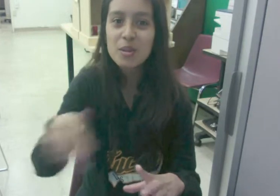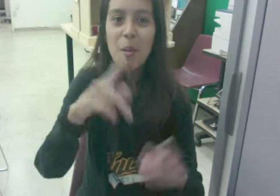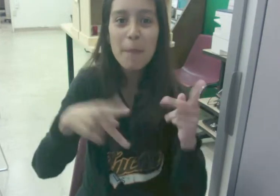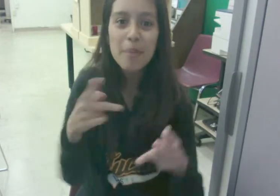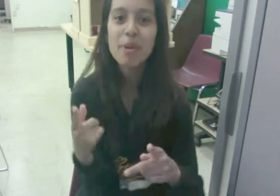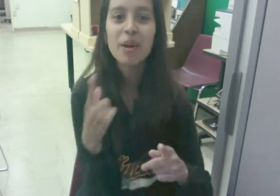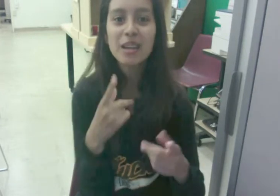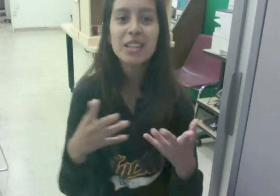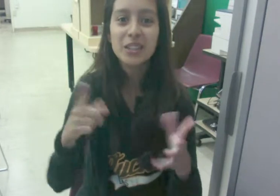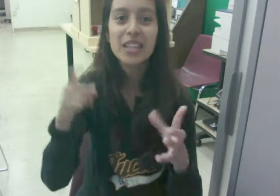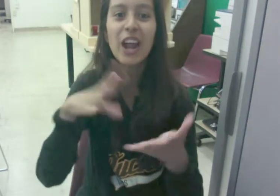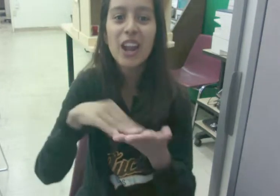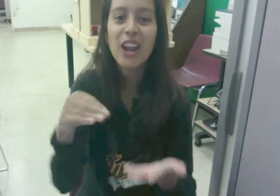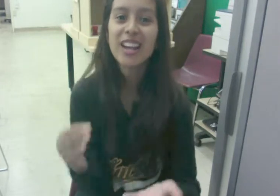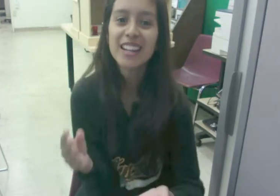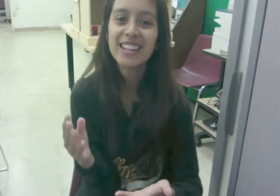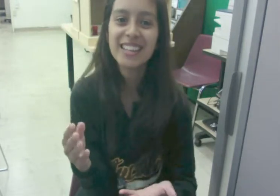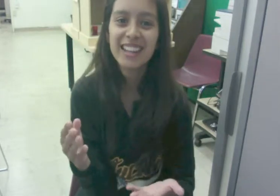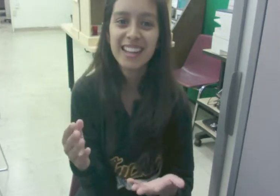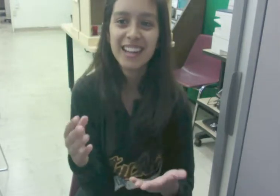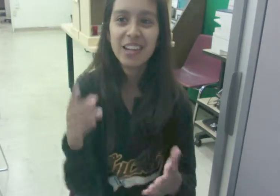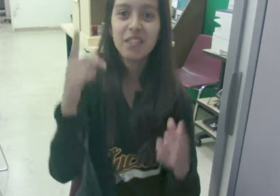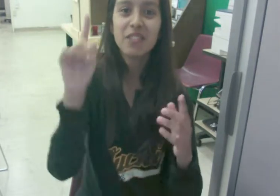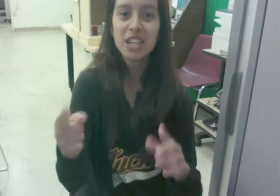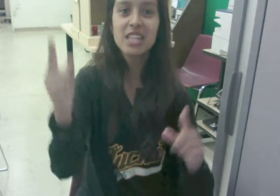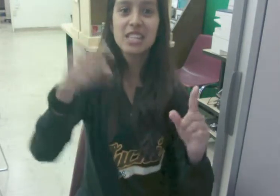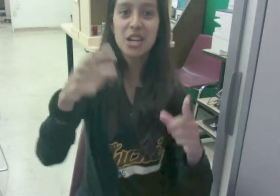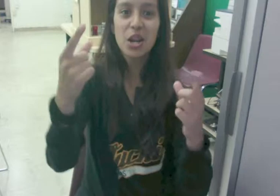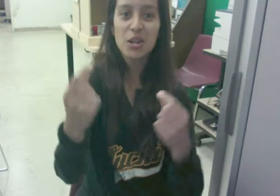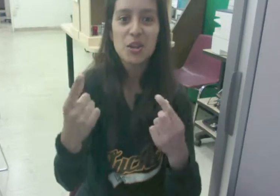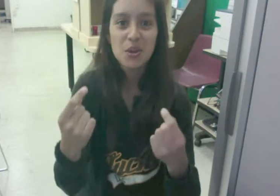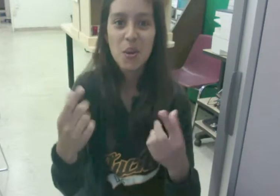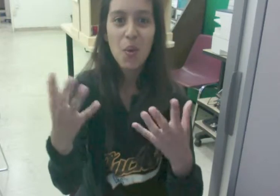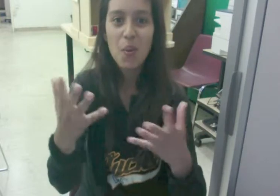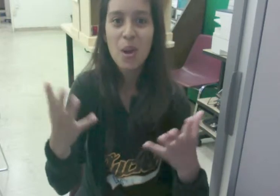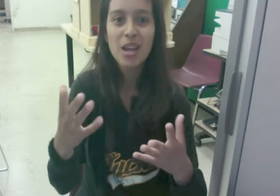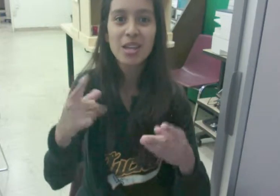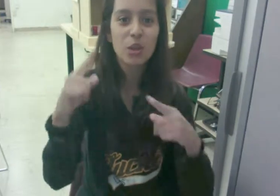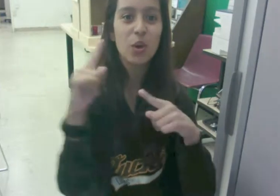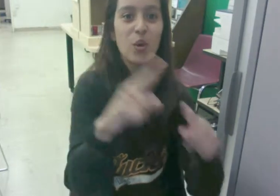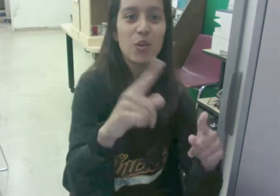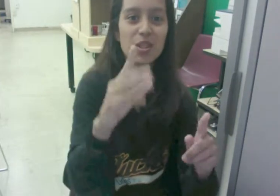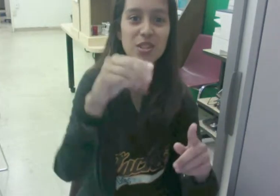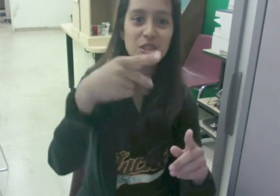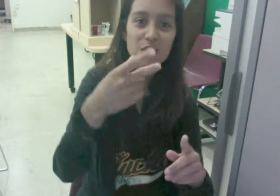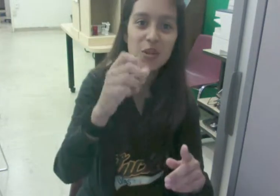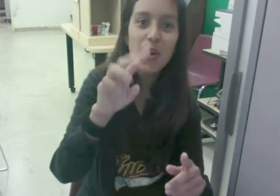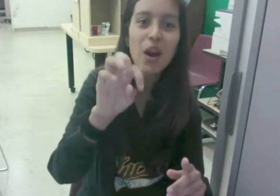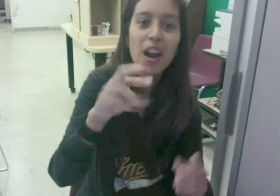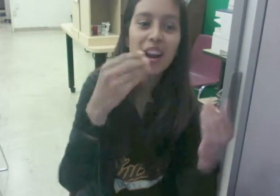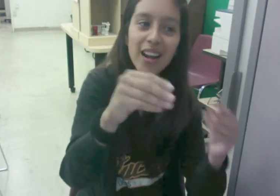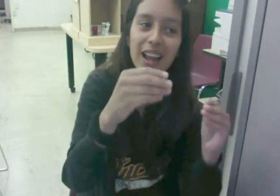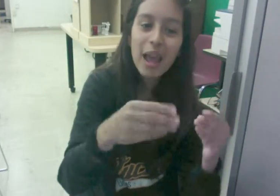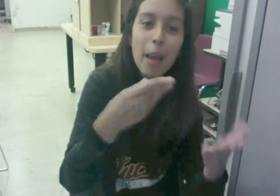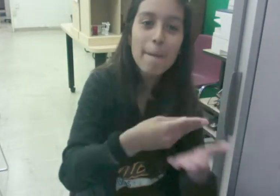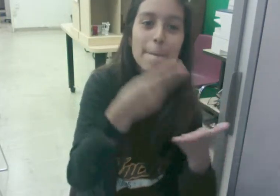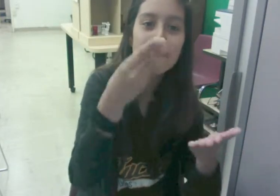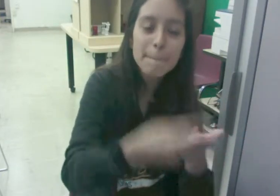First, you need to go to the grocery store and buy some boneless, skinless chicken. Some flour